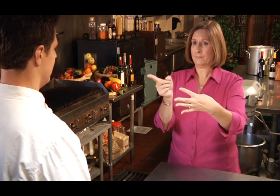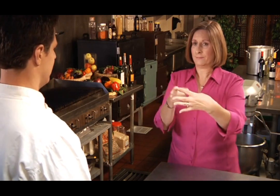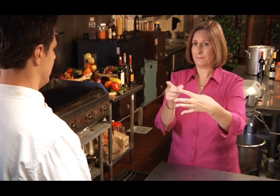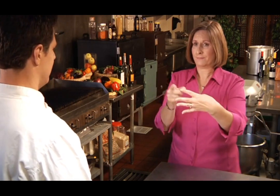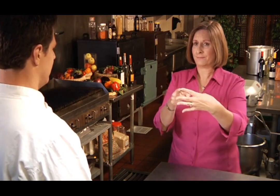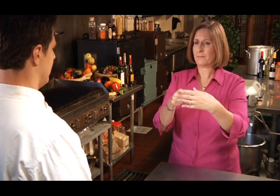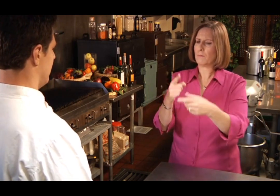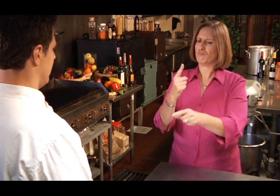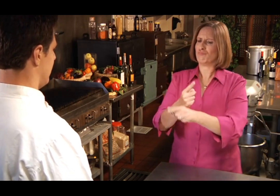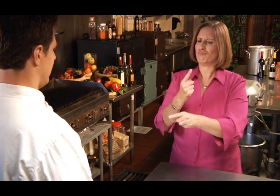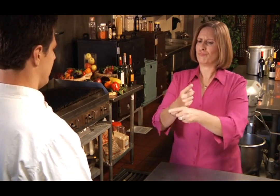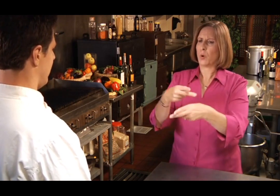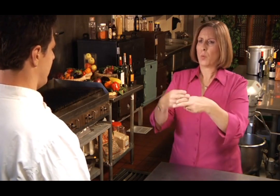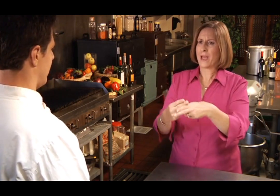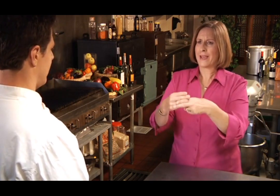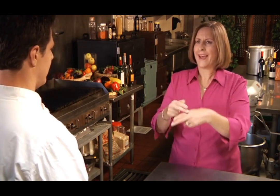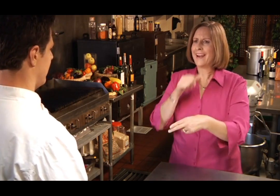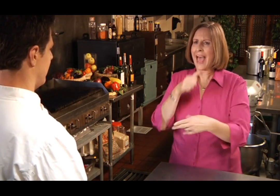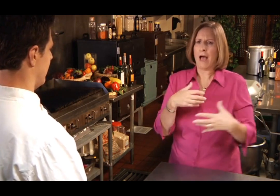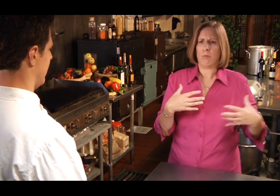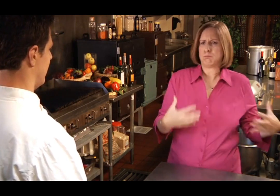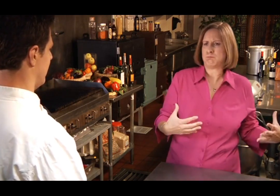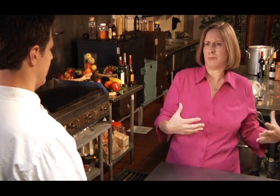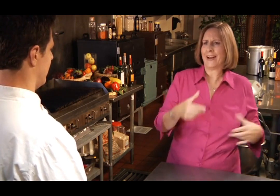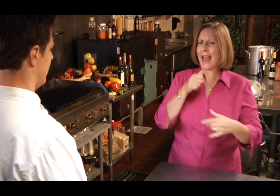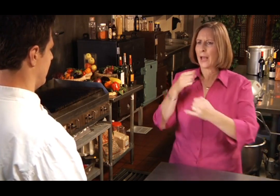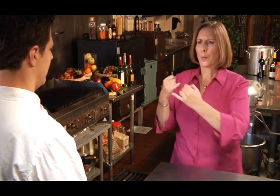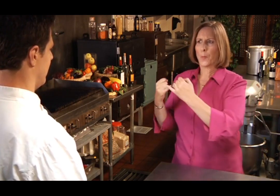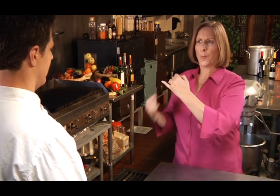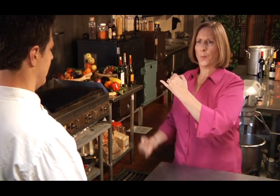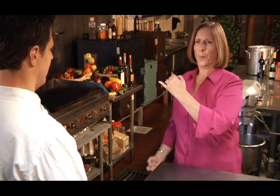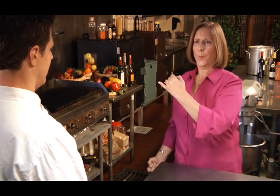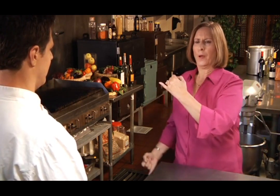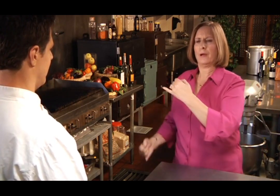The first recommendation is to maintain a healthy weight throughout life.